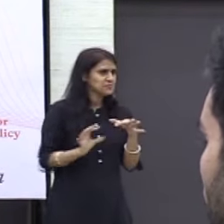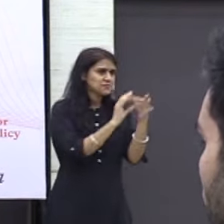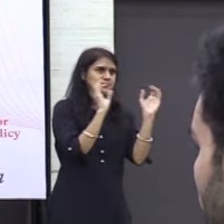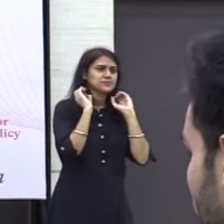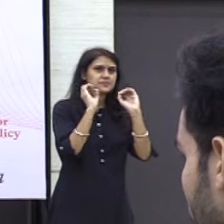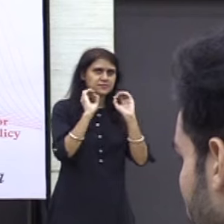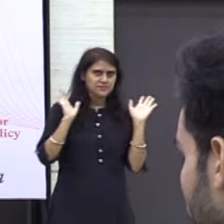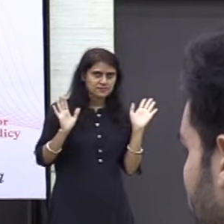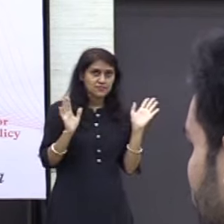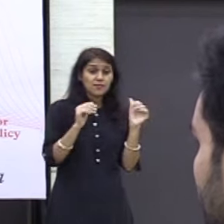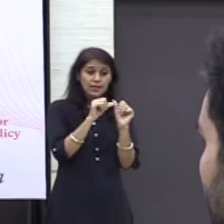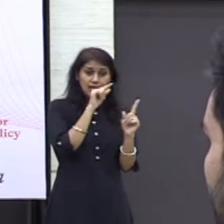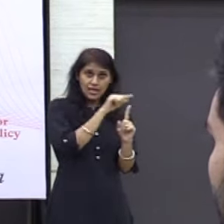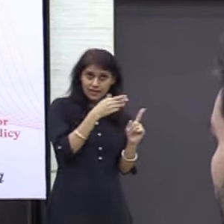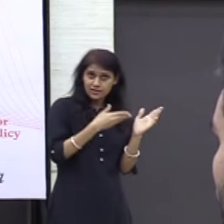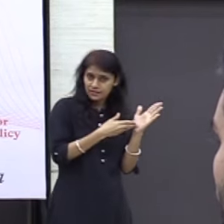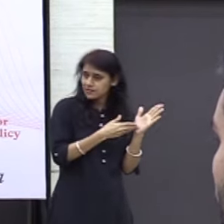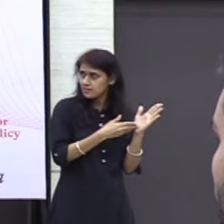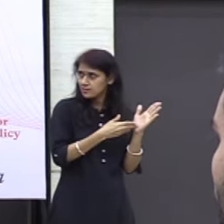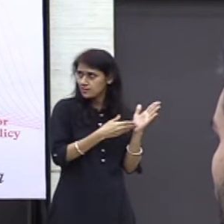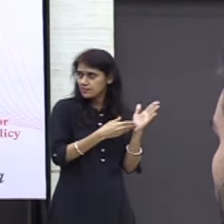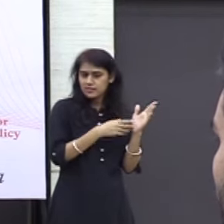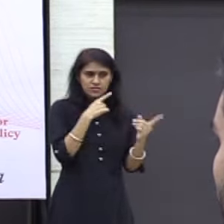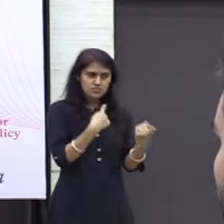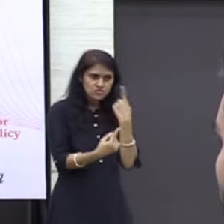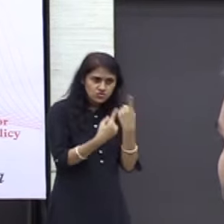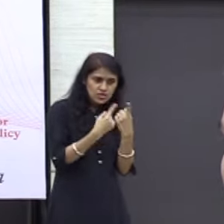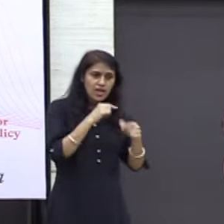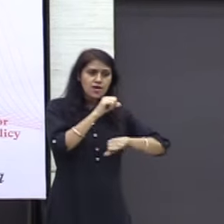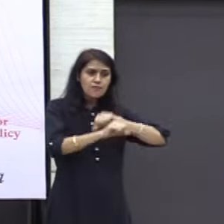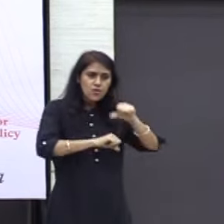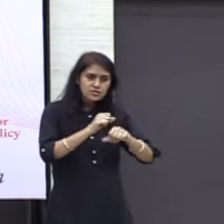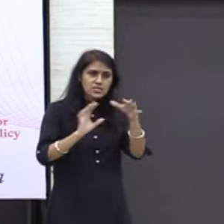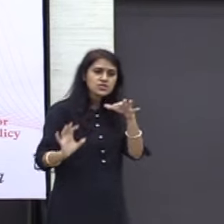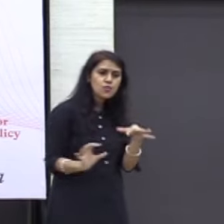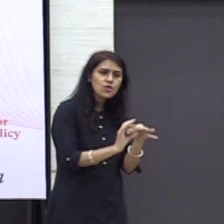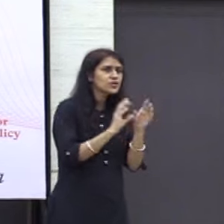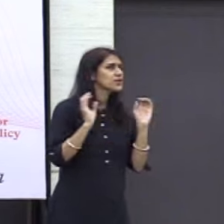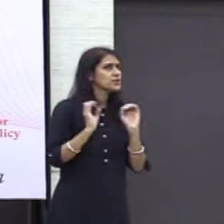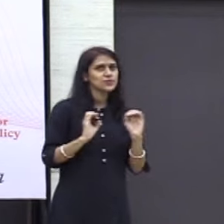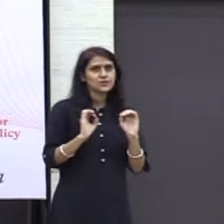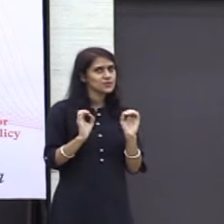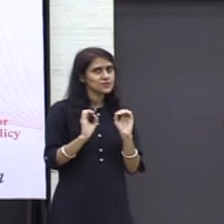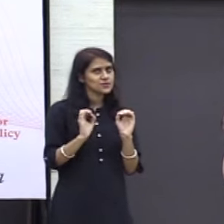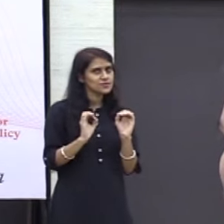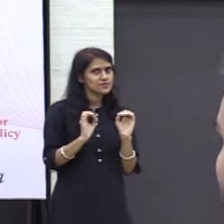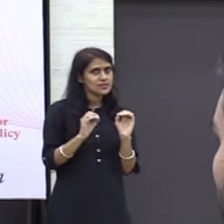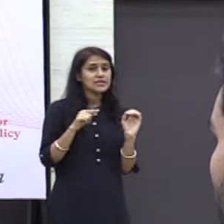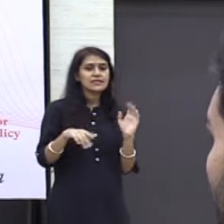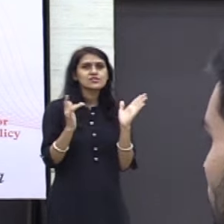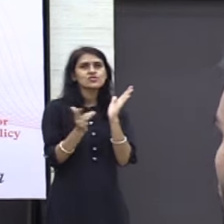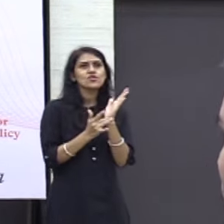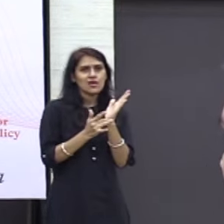I mean, AI is not going to intervene in the processes of the law when trials are going to take place. It's